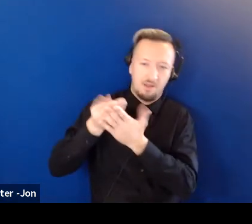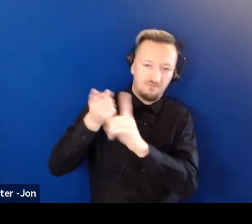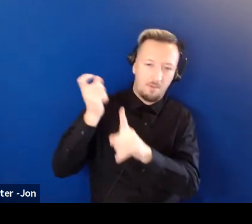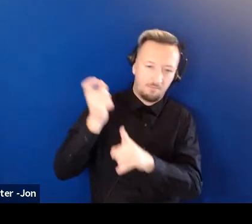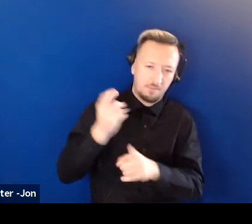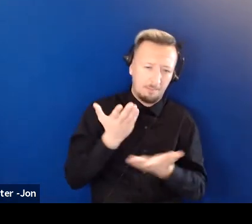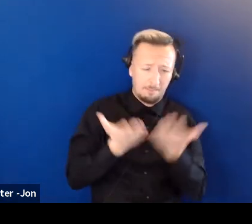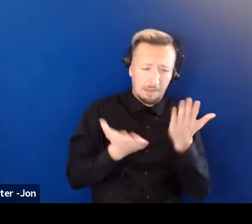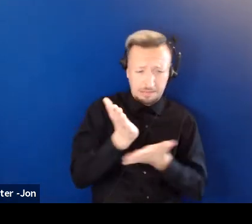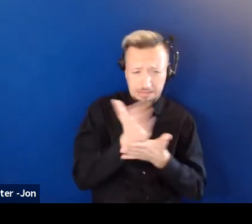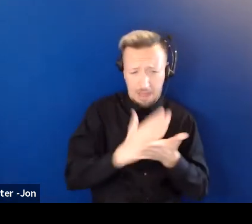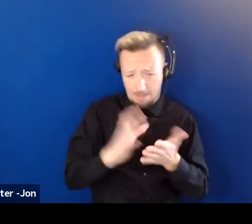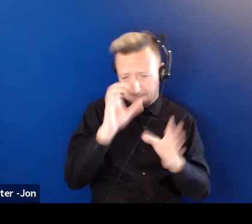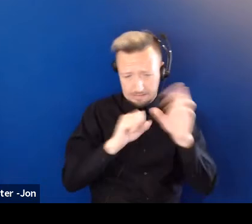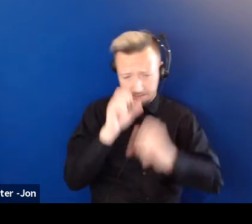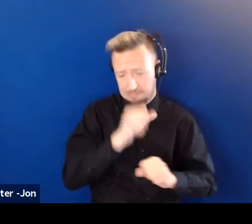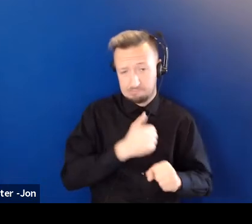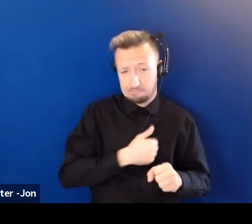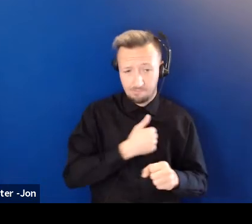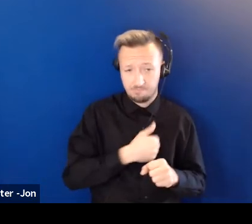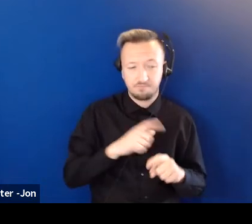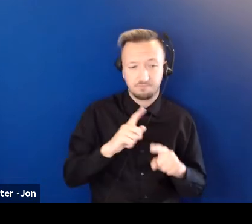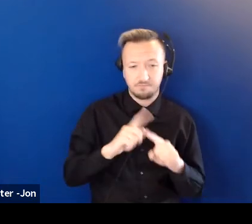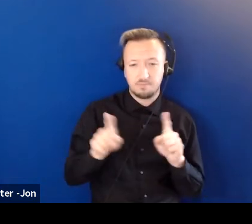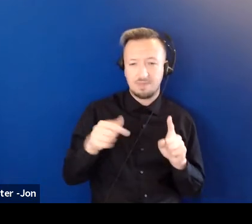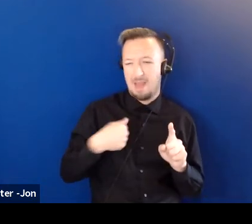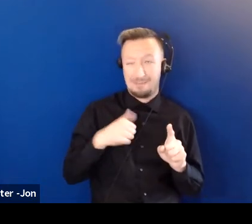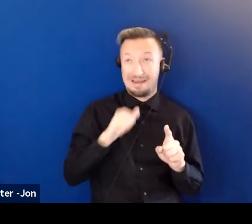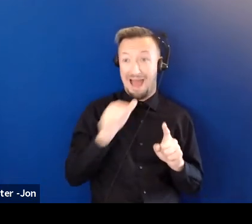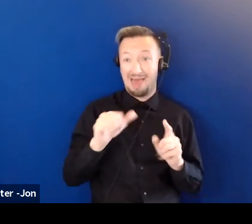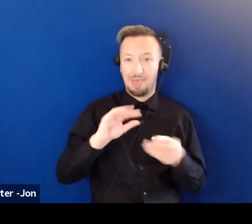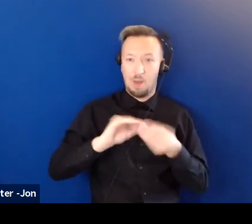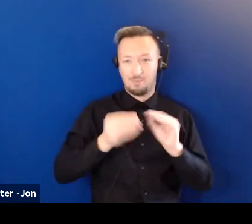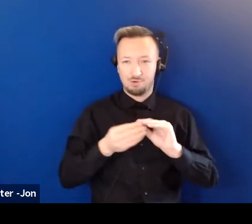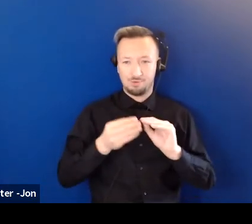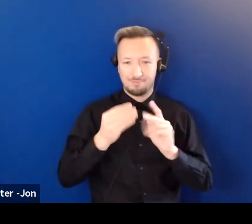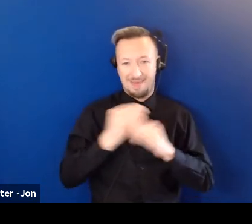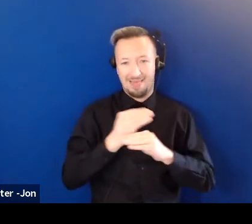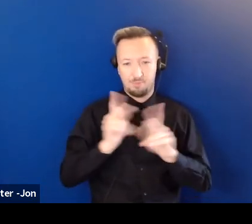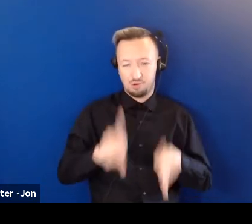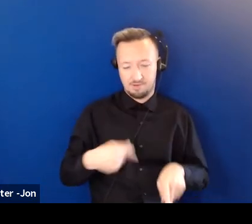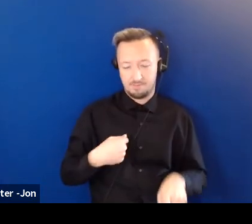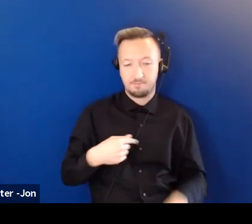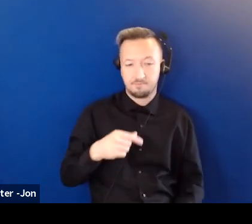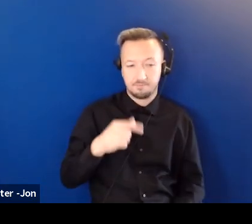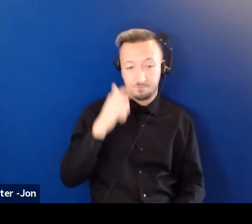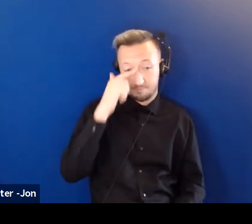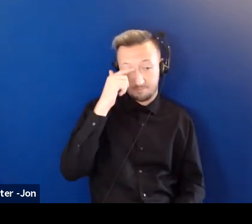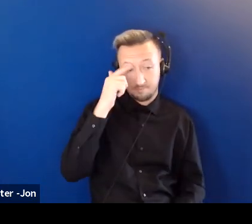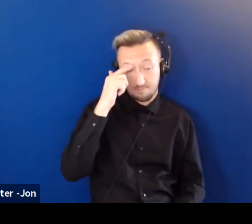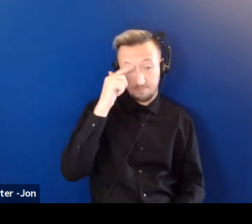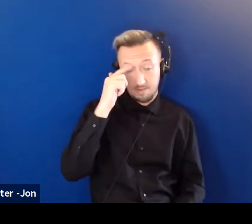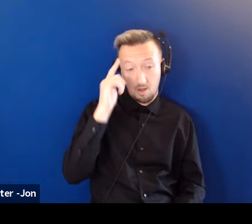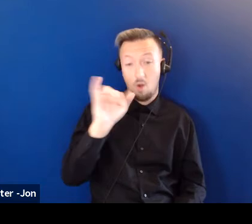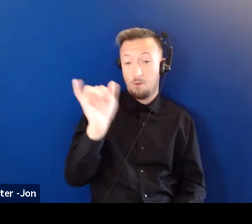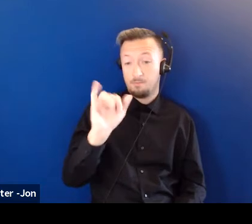missing some. I'm positive that I am, because I'm not the numbers person. And then Equip is a part